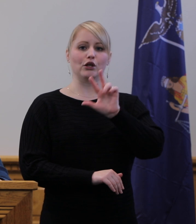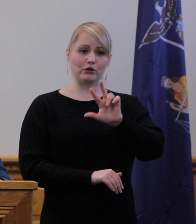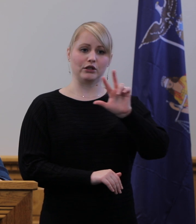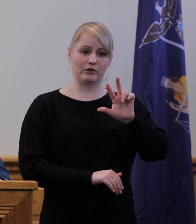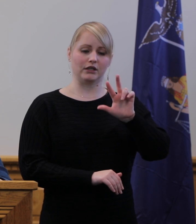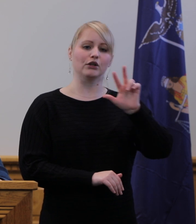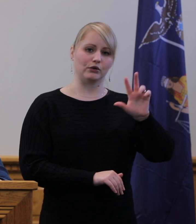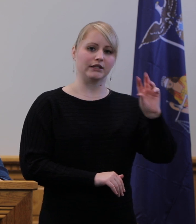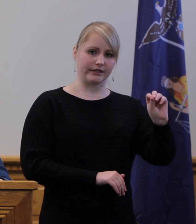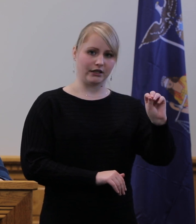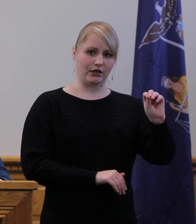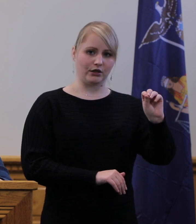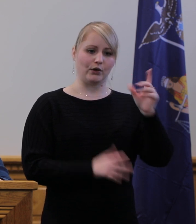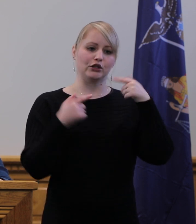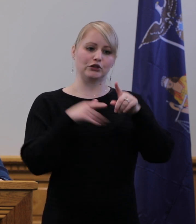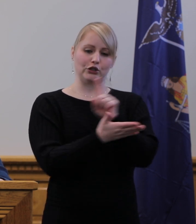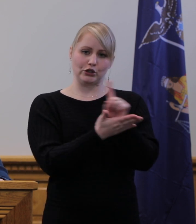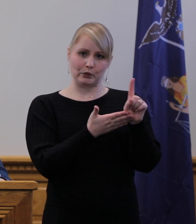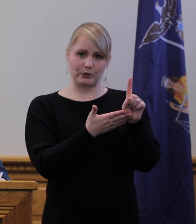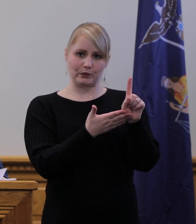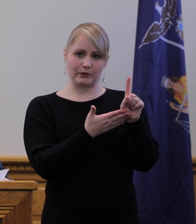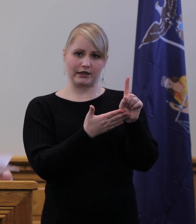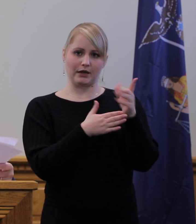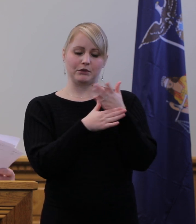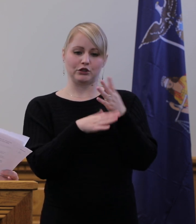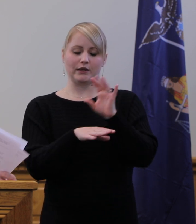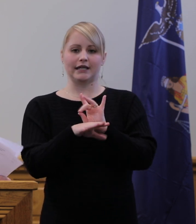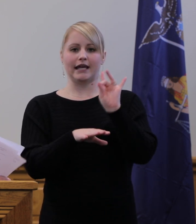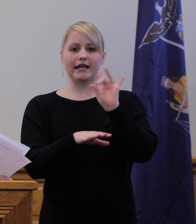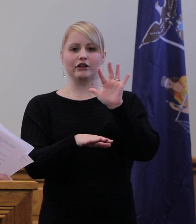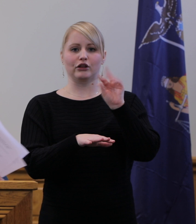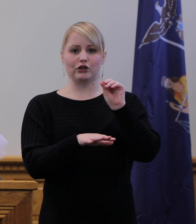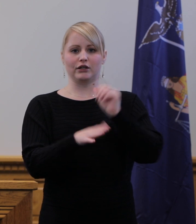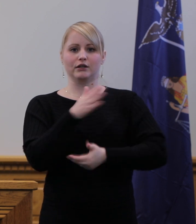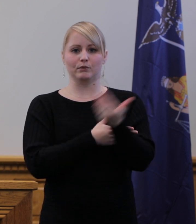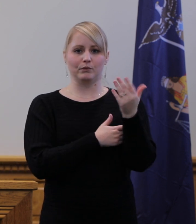315-349-3330 weekdays between 8:30 and 4. Thank you.